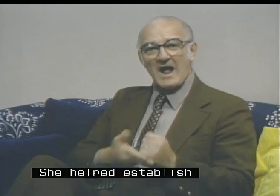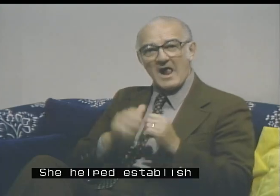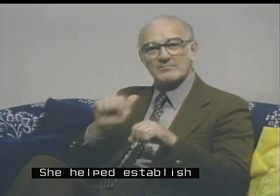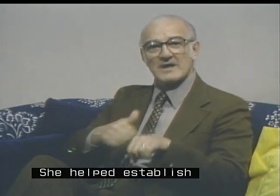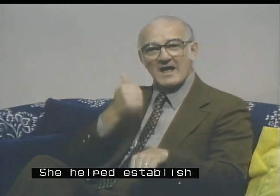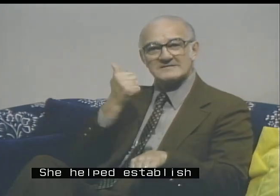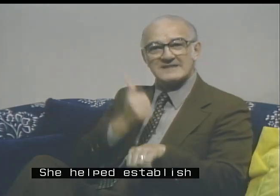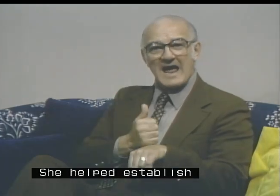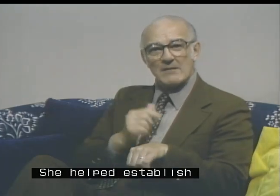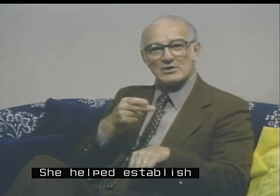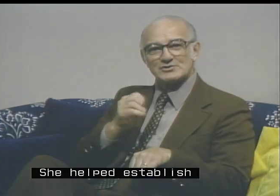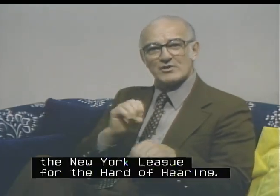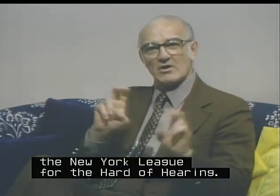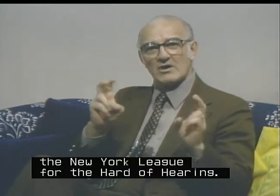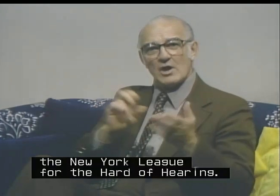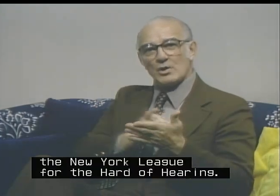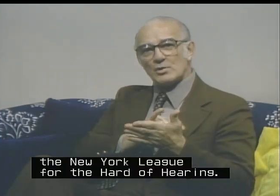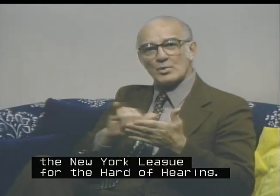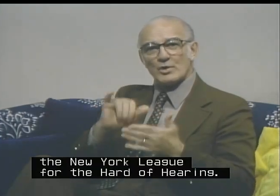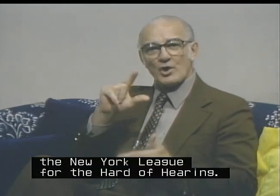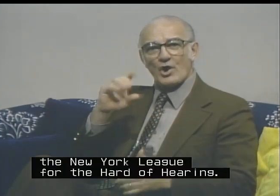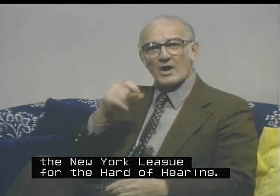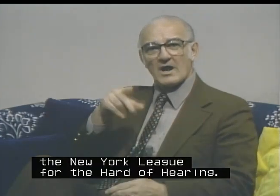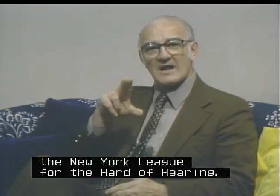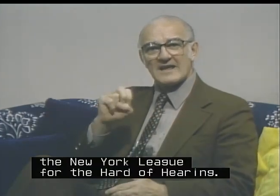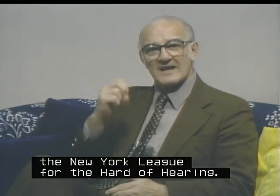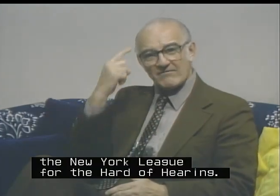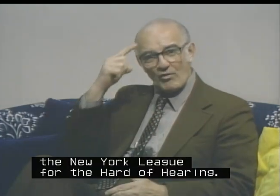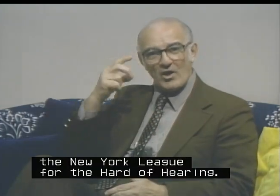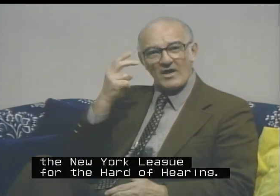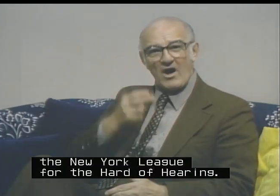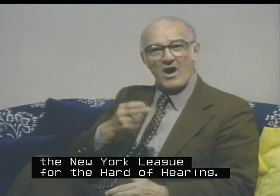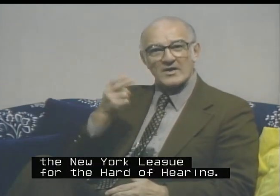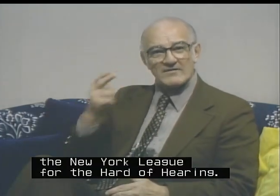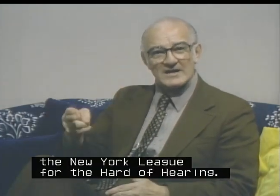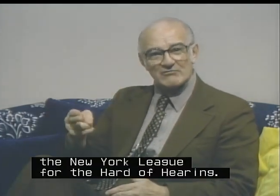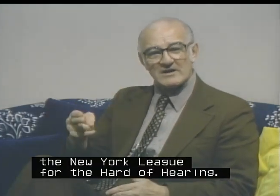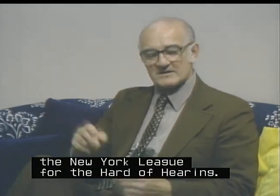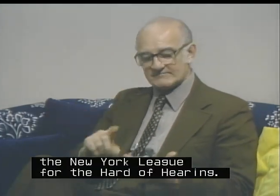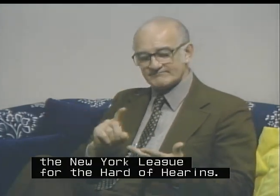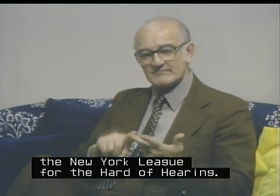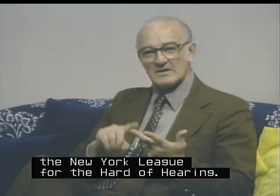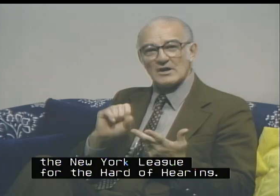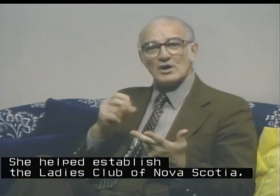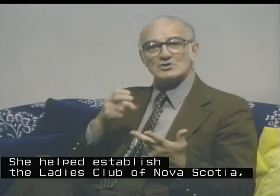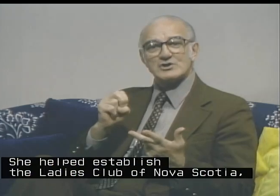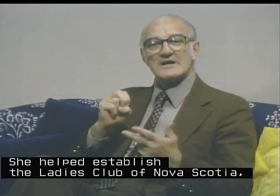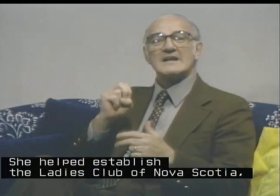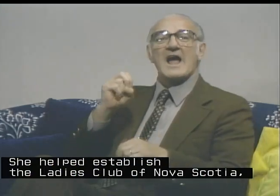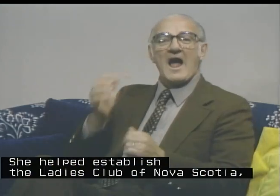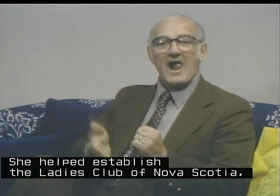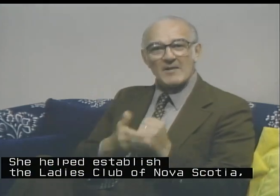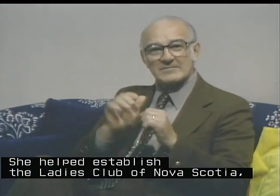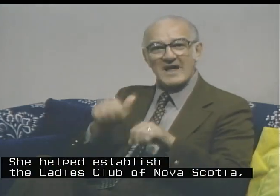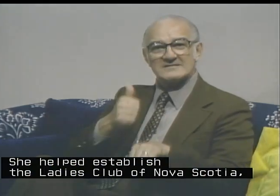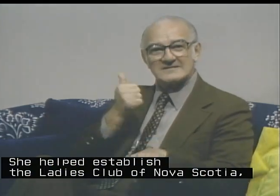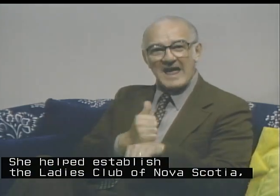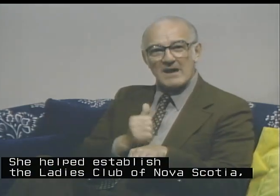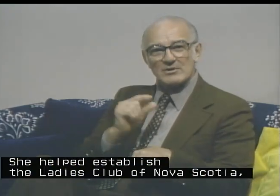helped establish the New York League for the Hard of Hearing. She helped established